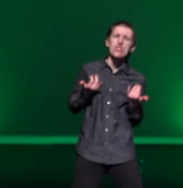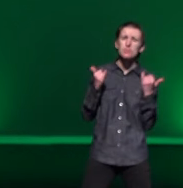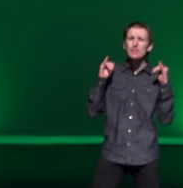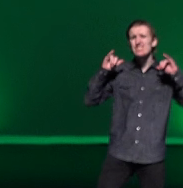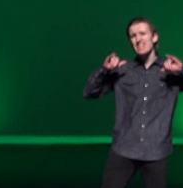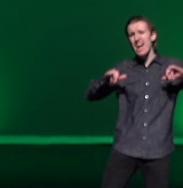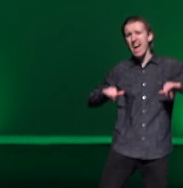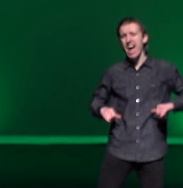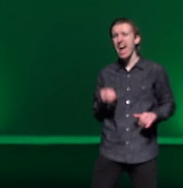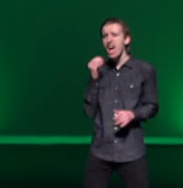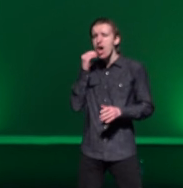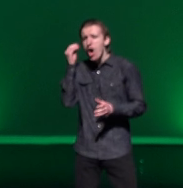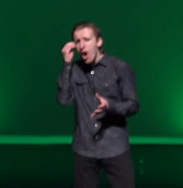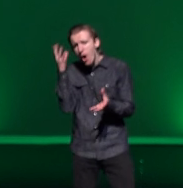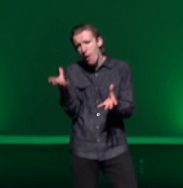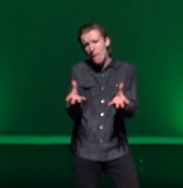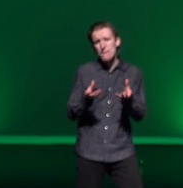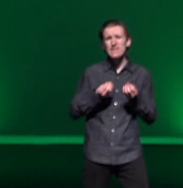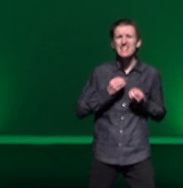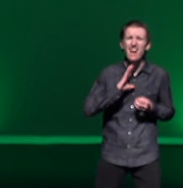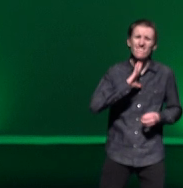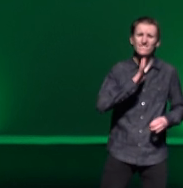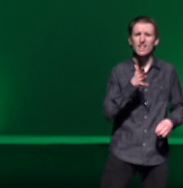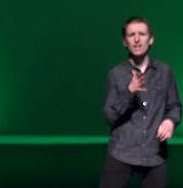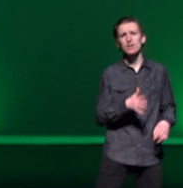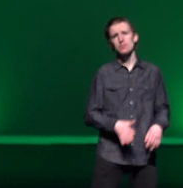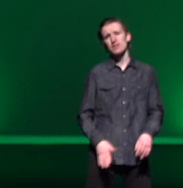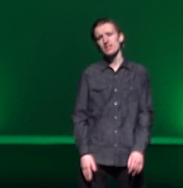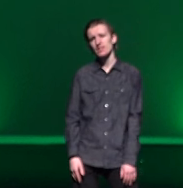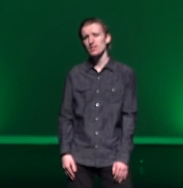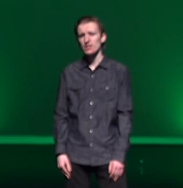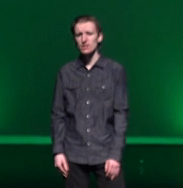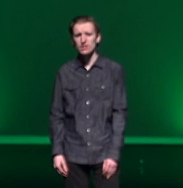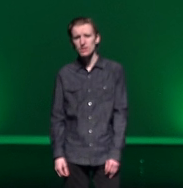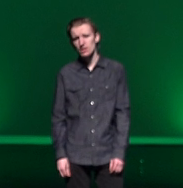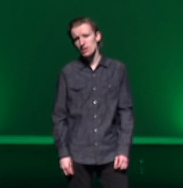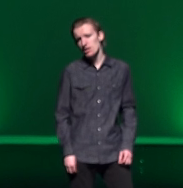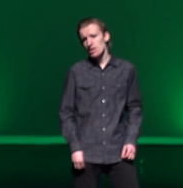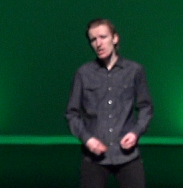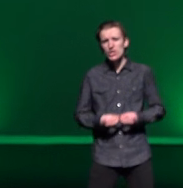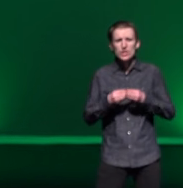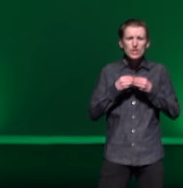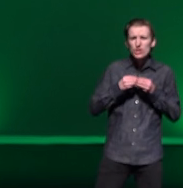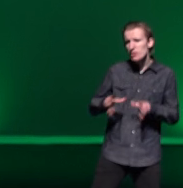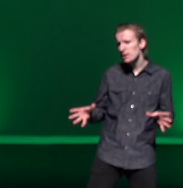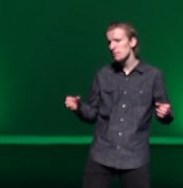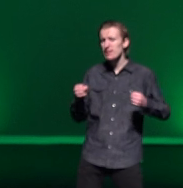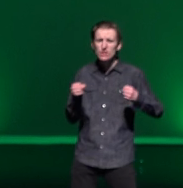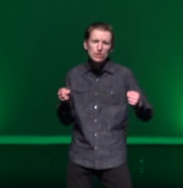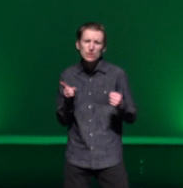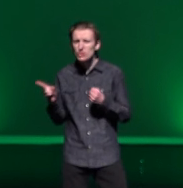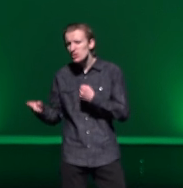thrills at home And I'm fine with it She really made me lose